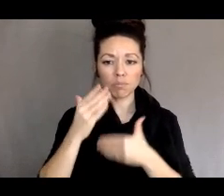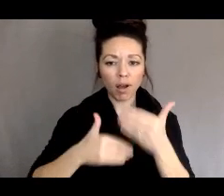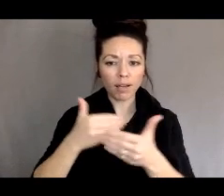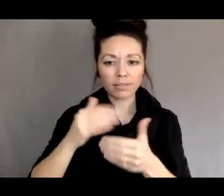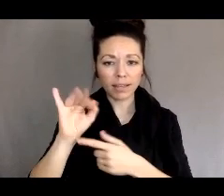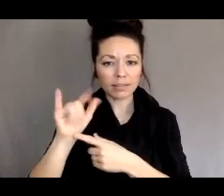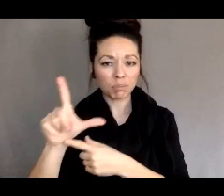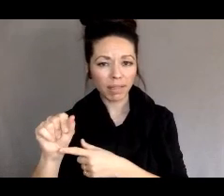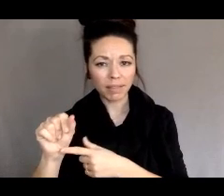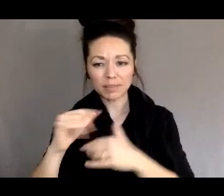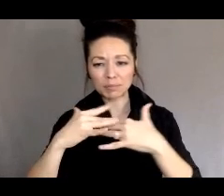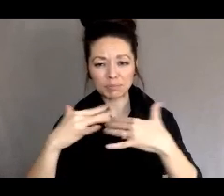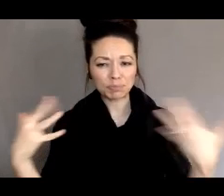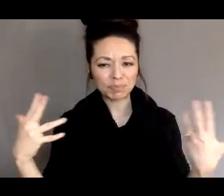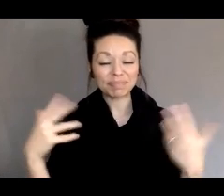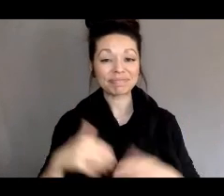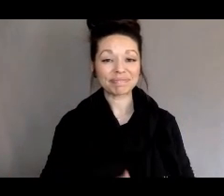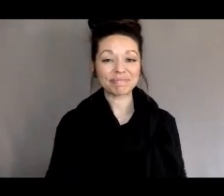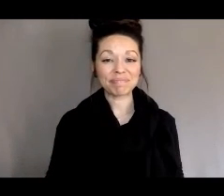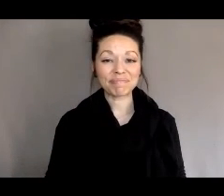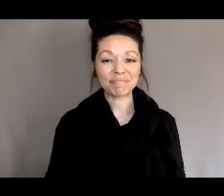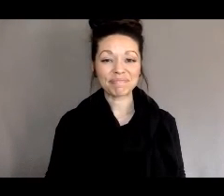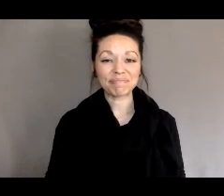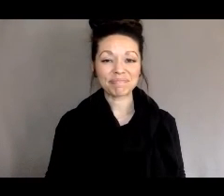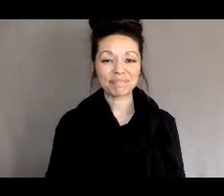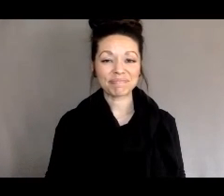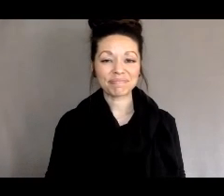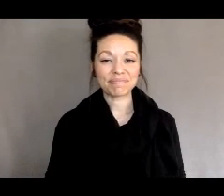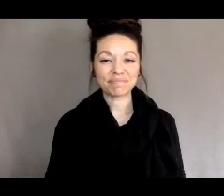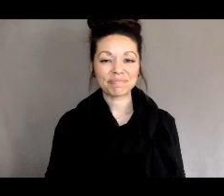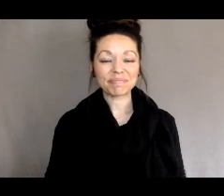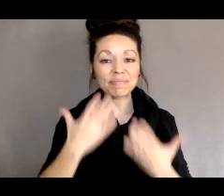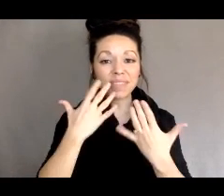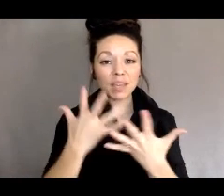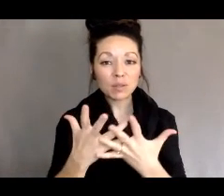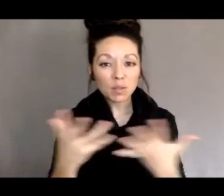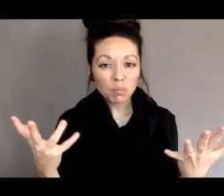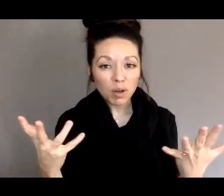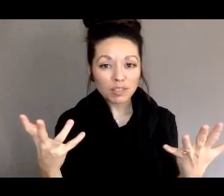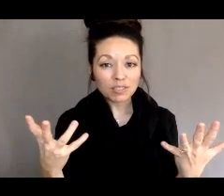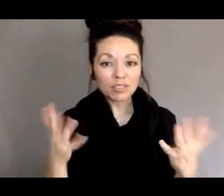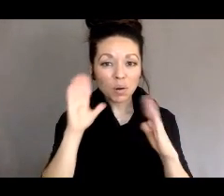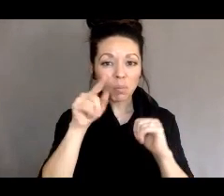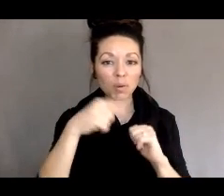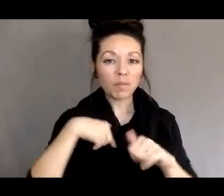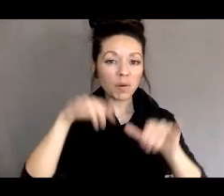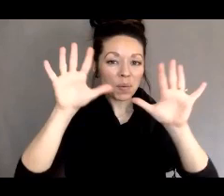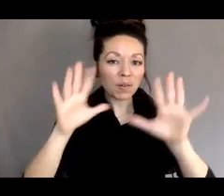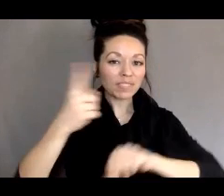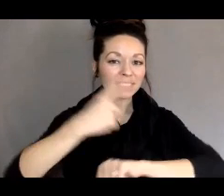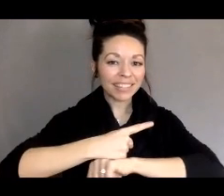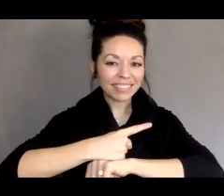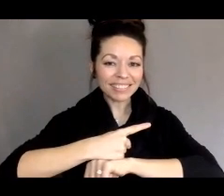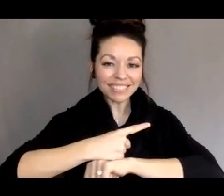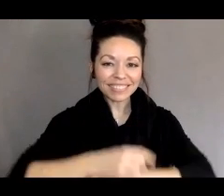bills being introduced and going through. So thank you so much, and I hope you have a wonderful day.